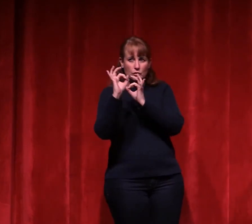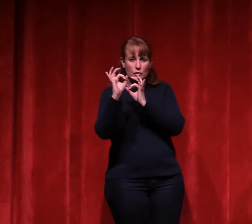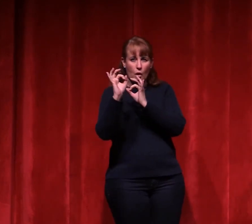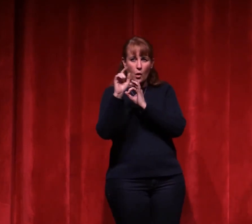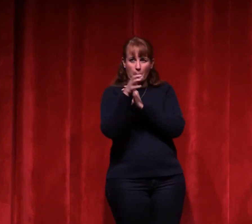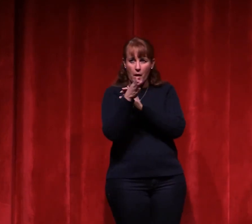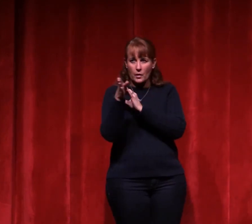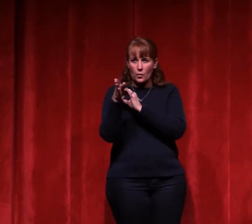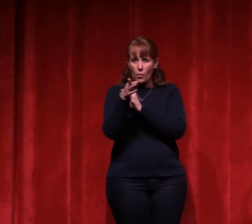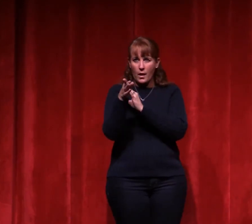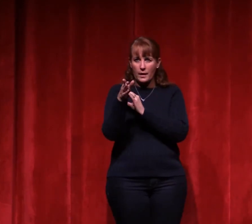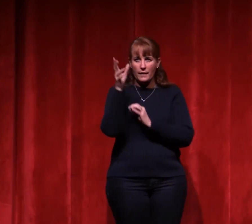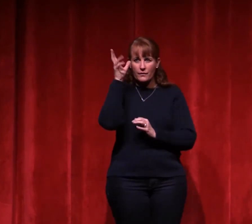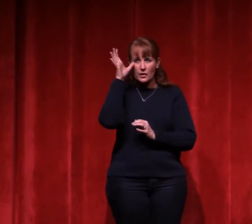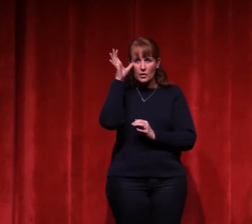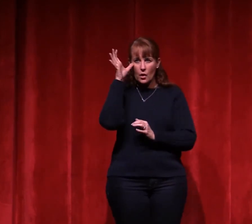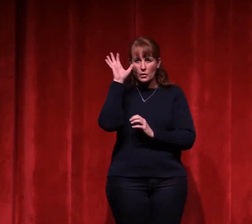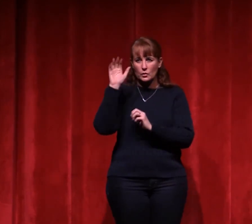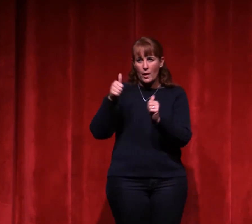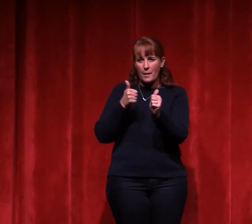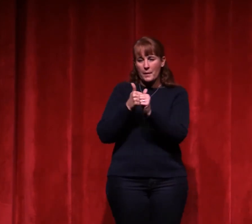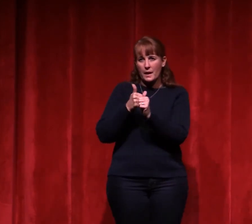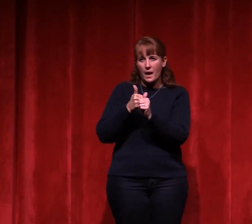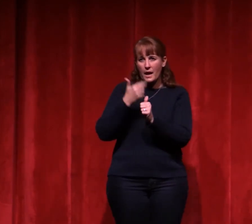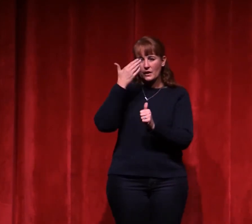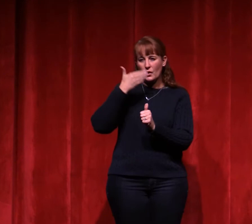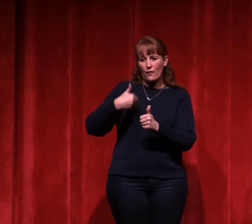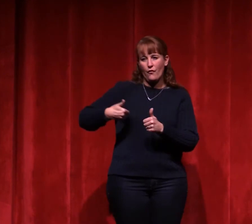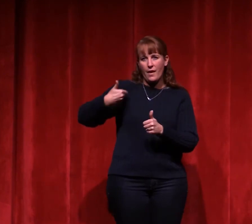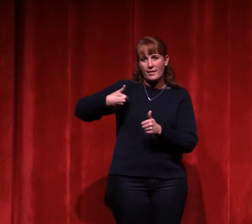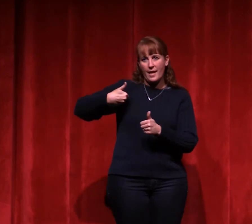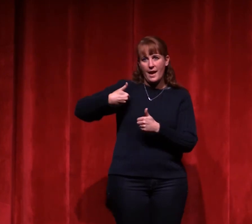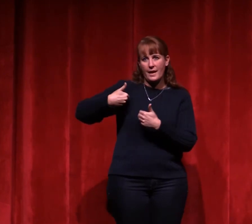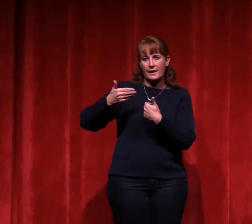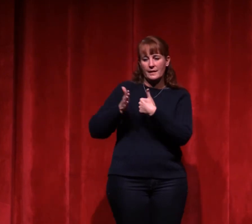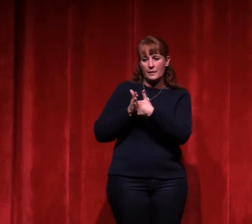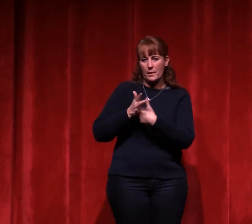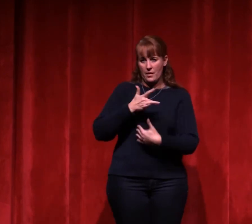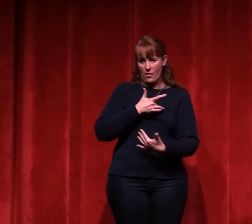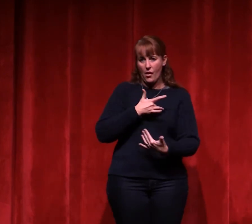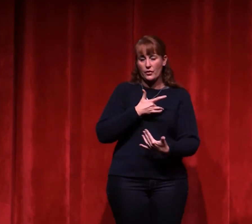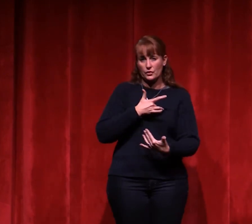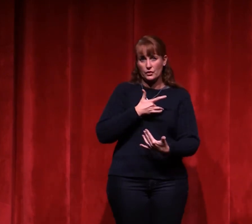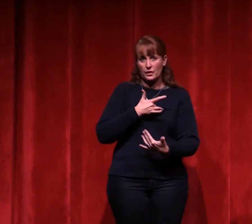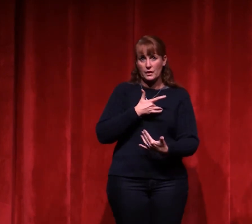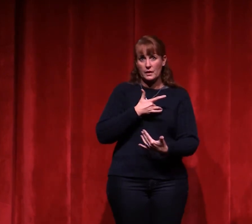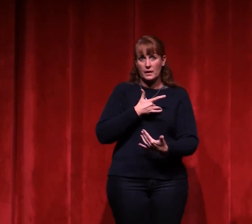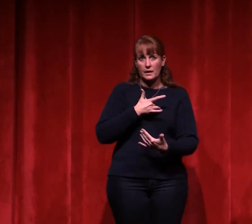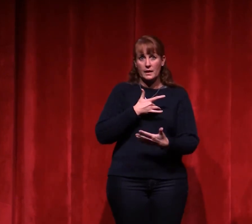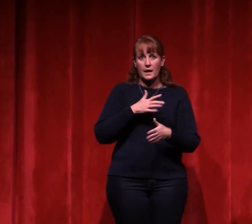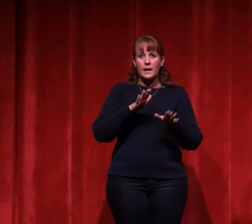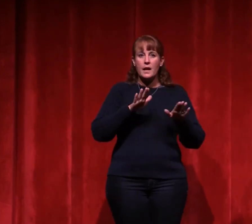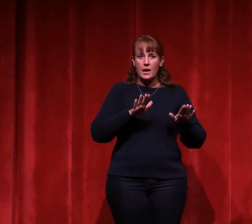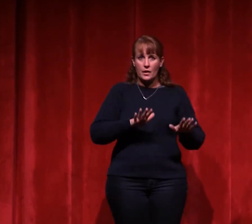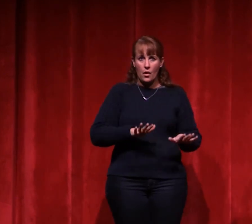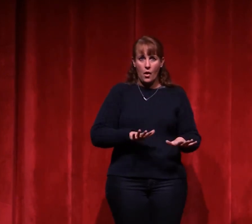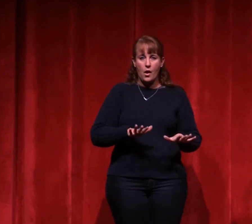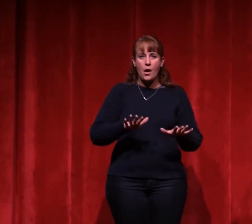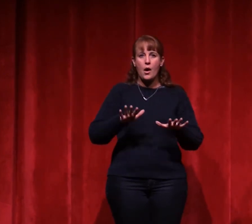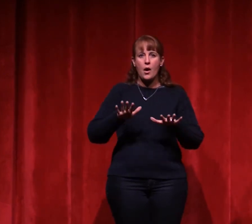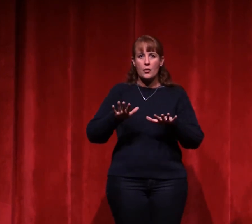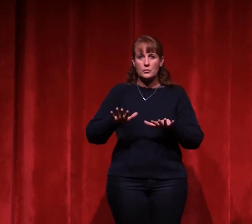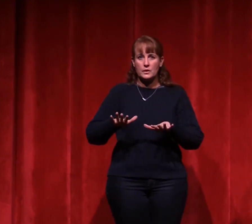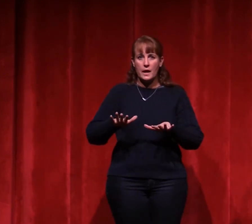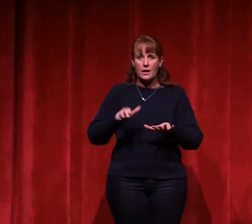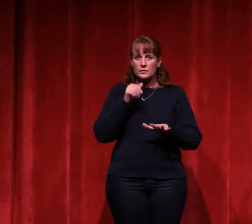on one of the does, just behind her front leg where I knew the heart would be. And I calmed myself down so that